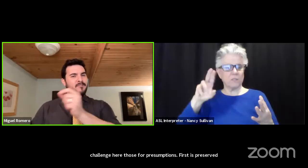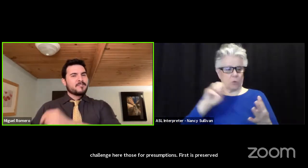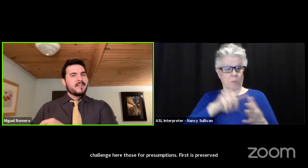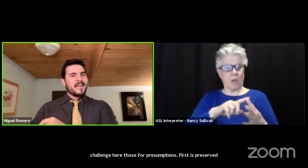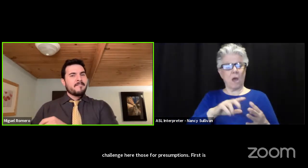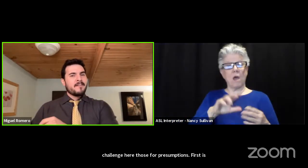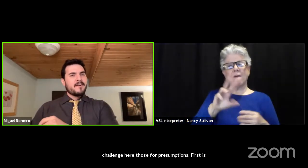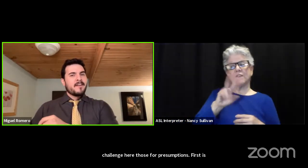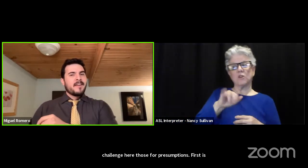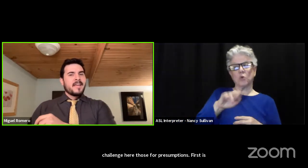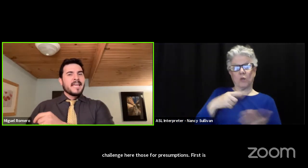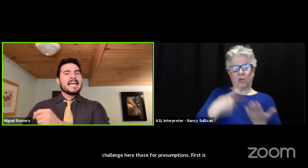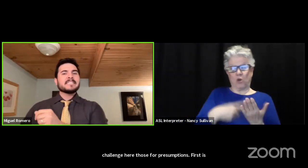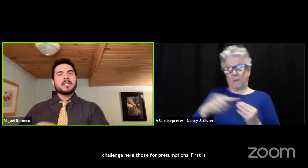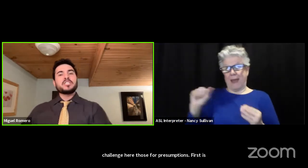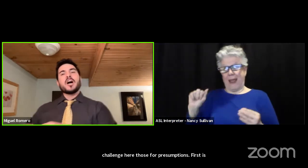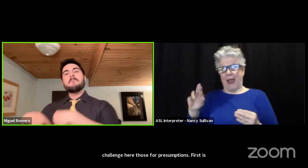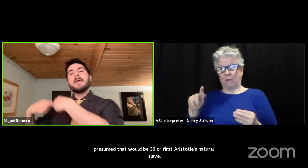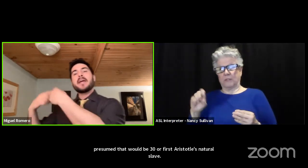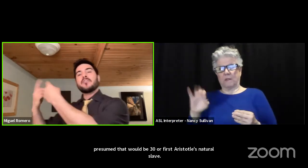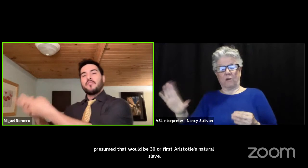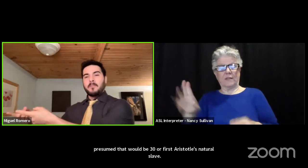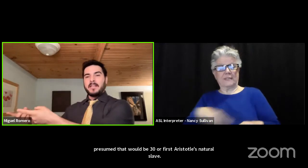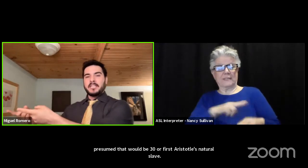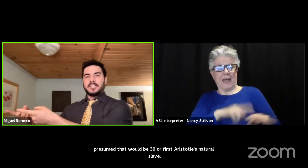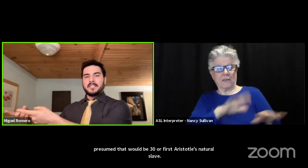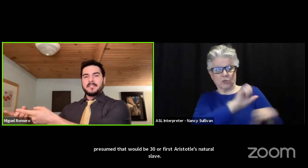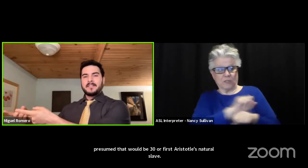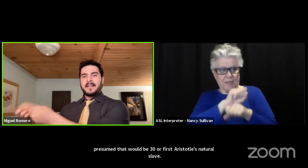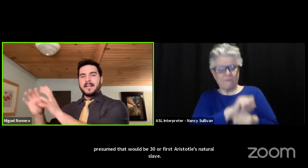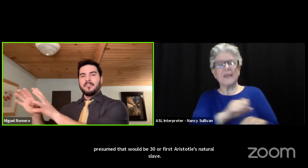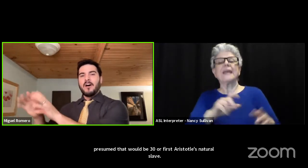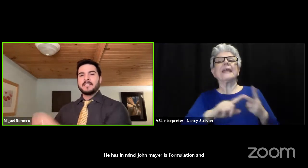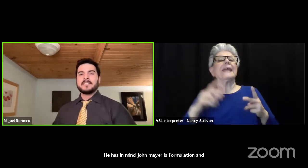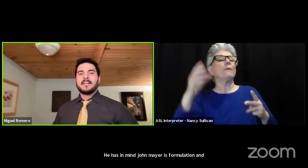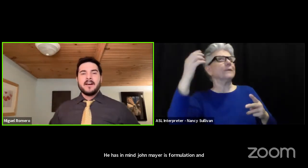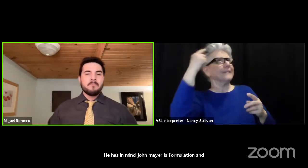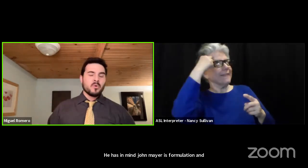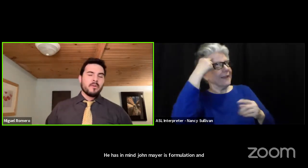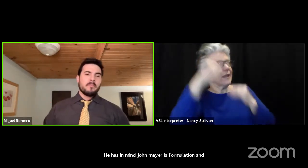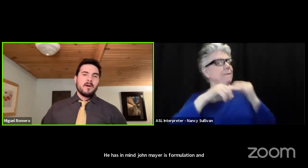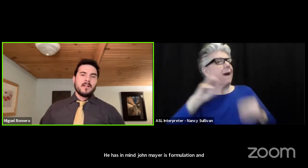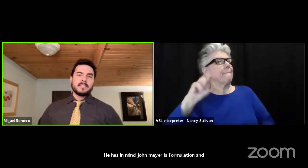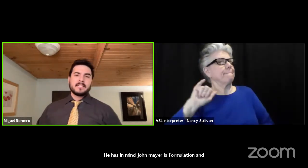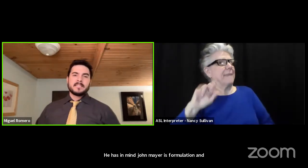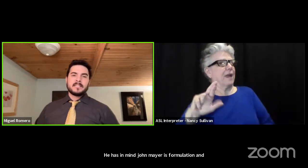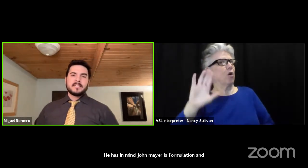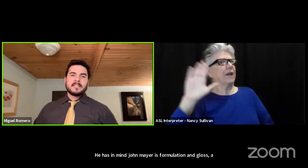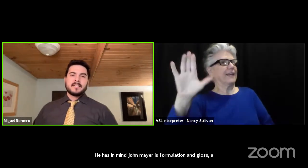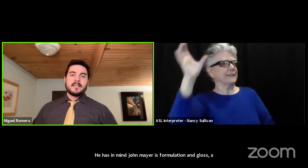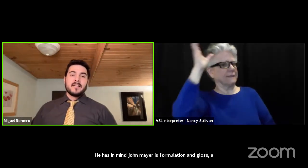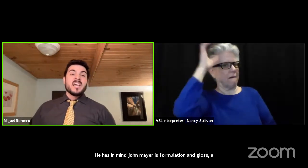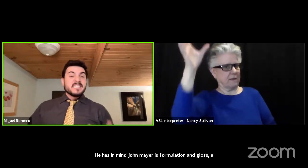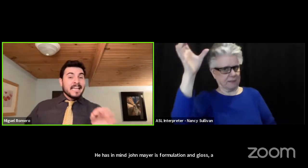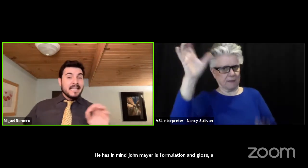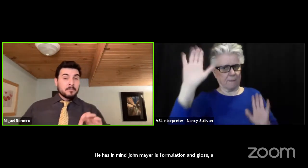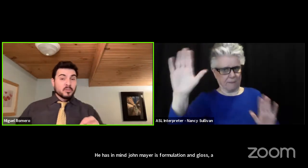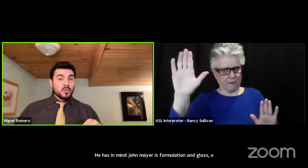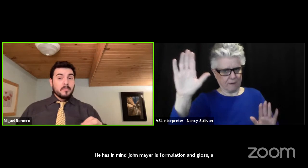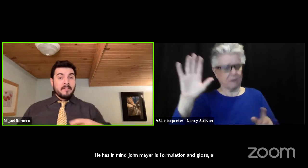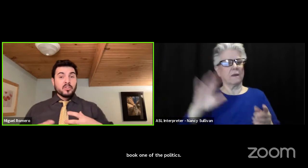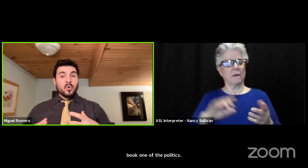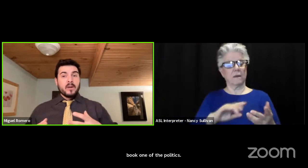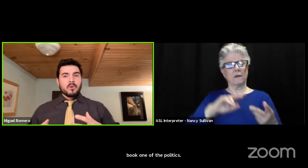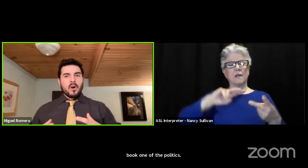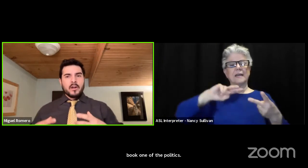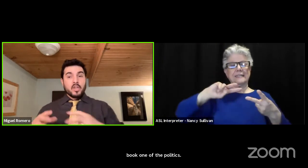Aristotle's natural slave, he has in mind John Mayer's formulation and gloss of Book One of the Politics. Second is